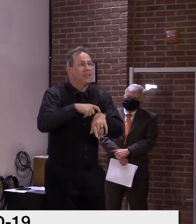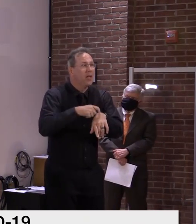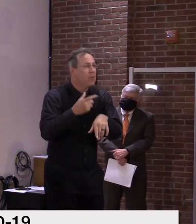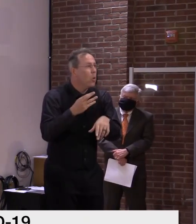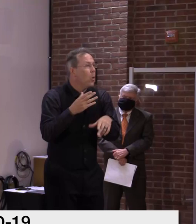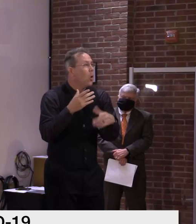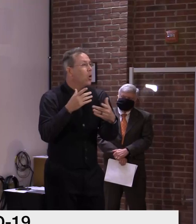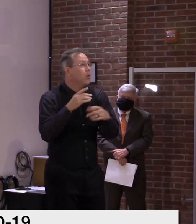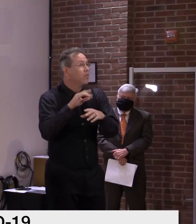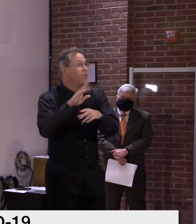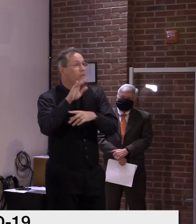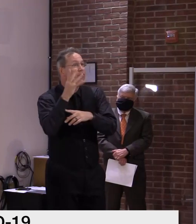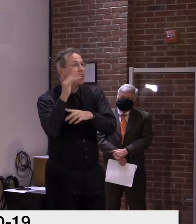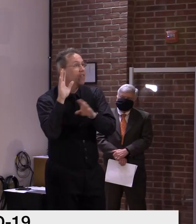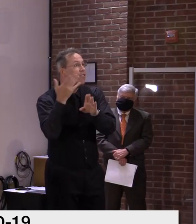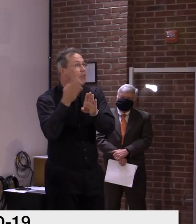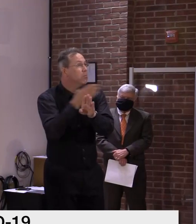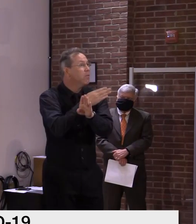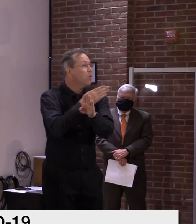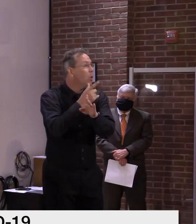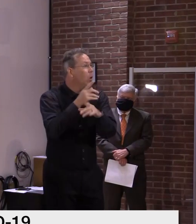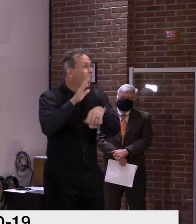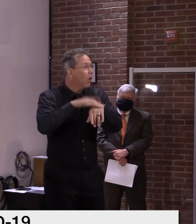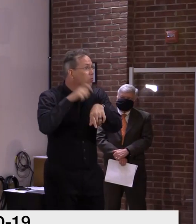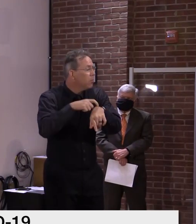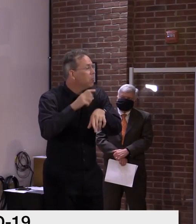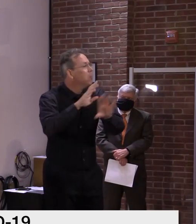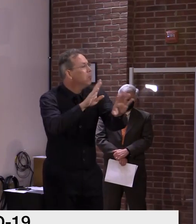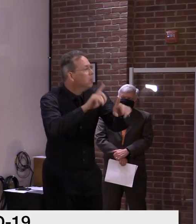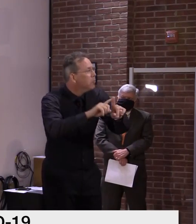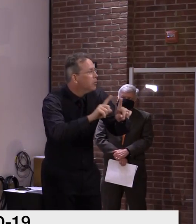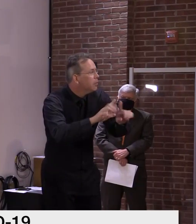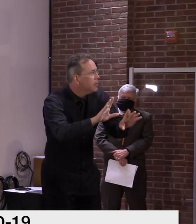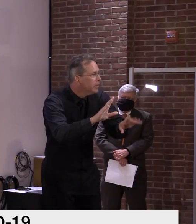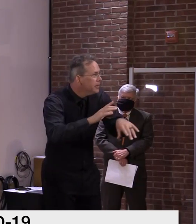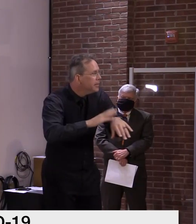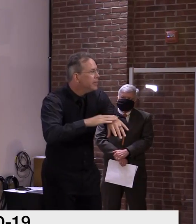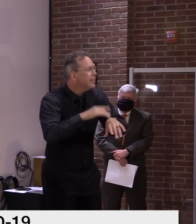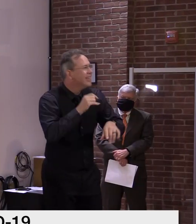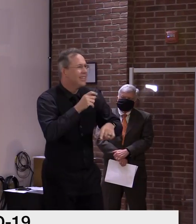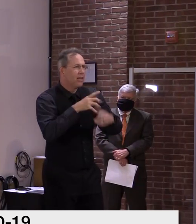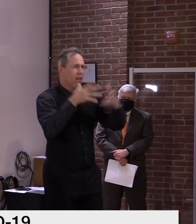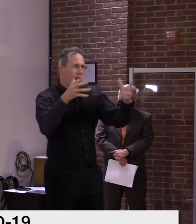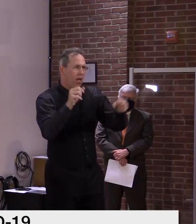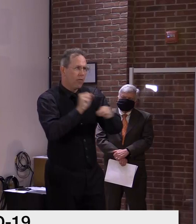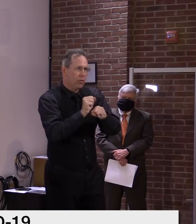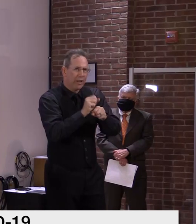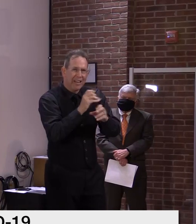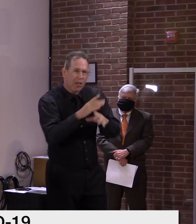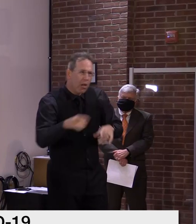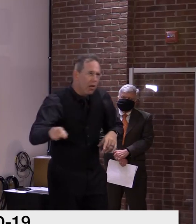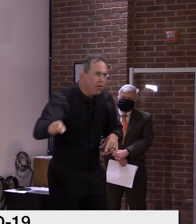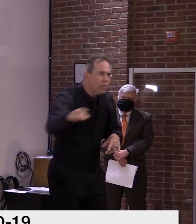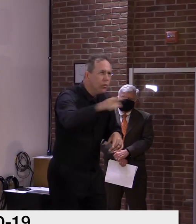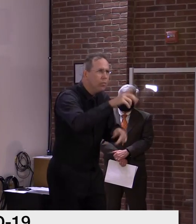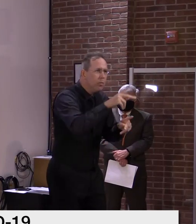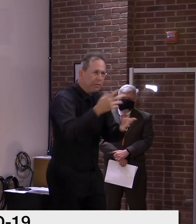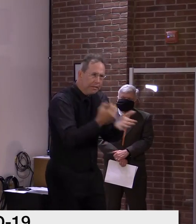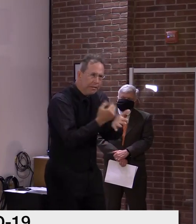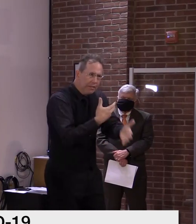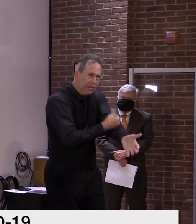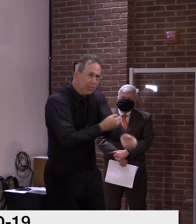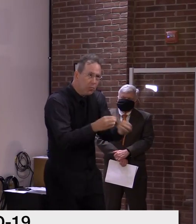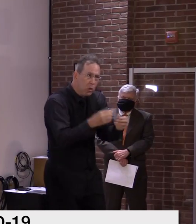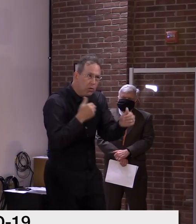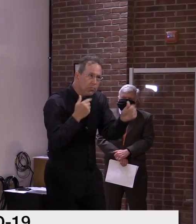that, we need a lot more people vaccinated than are currently registered. We've said since